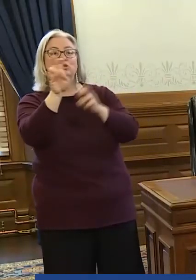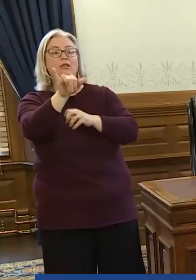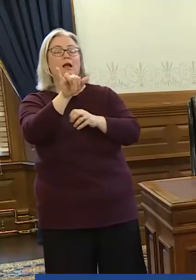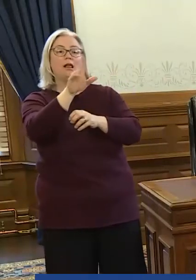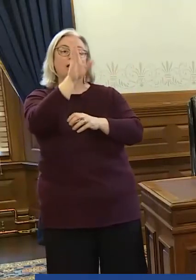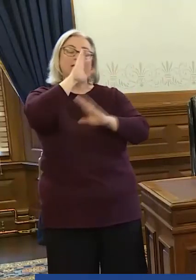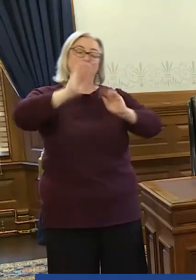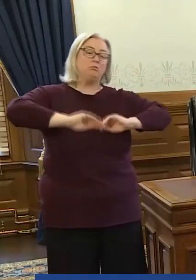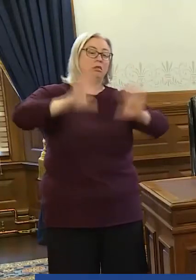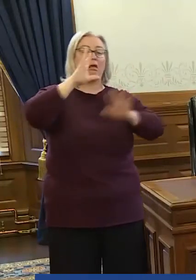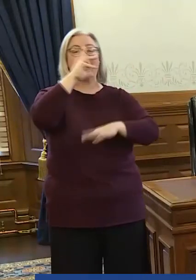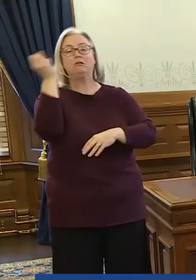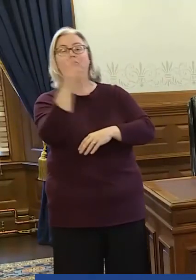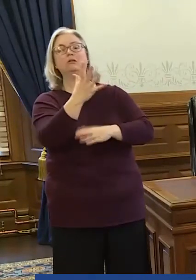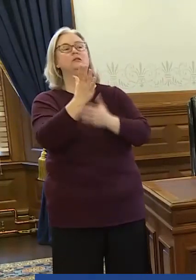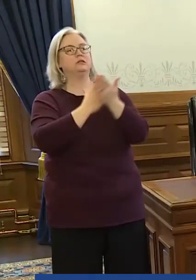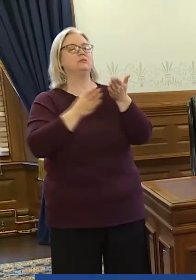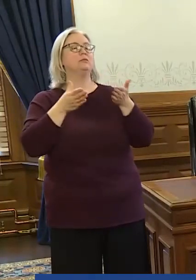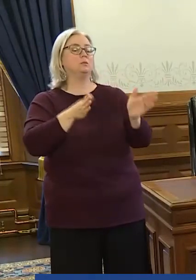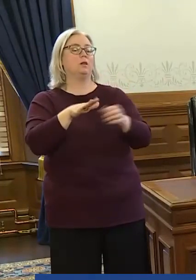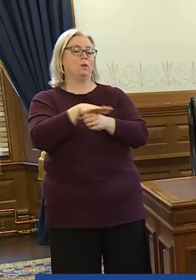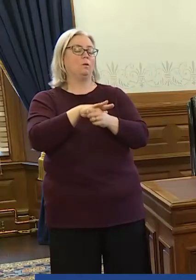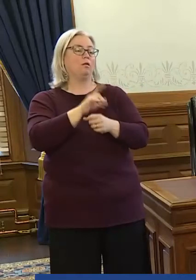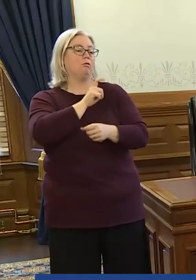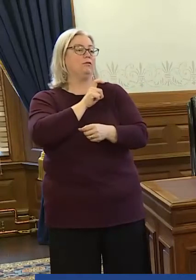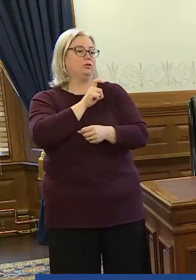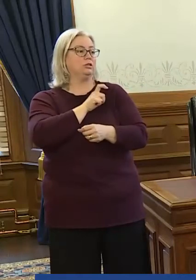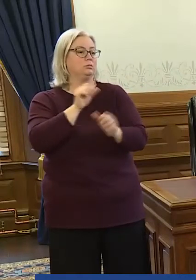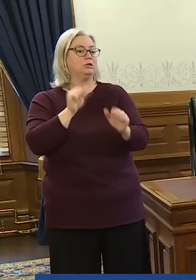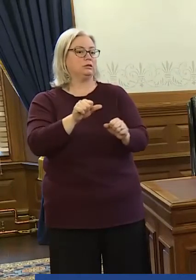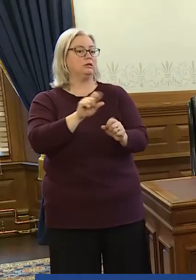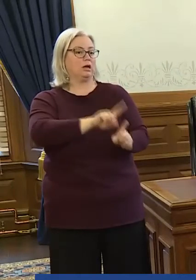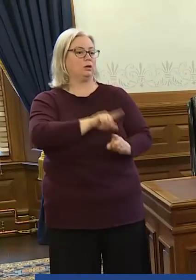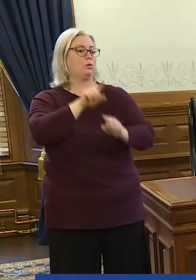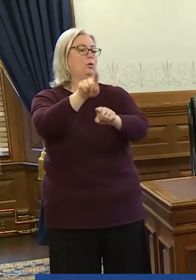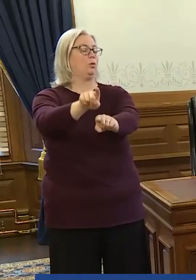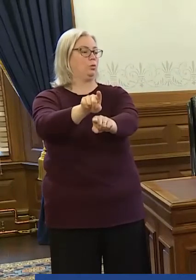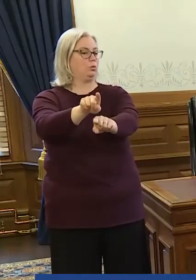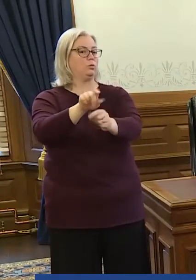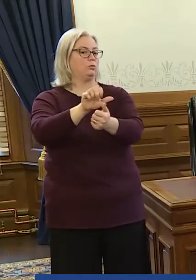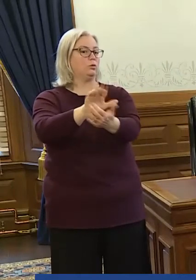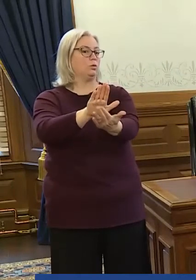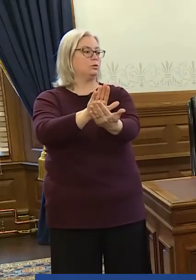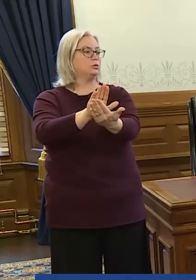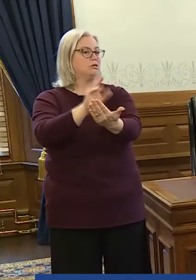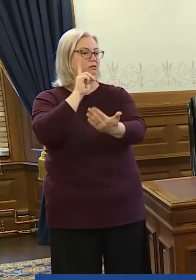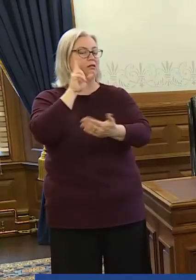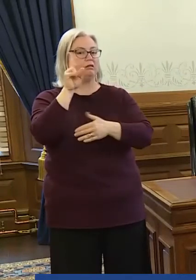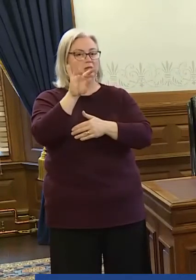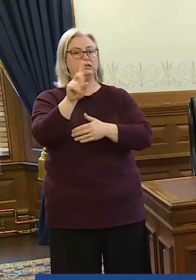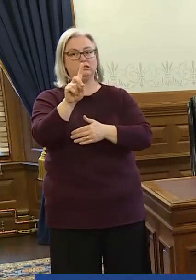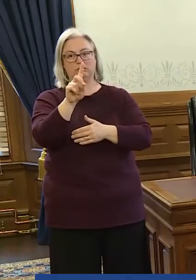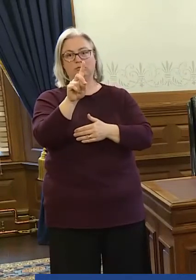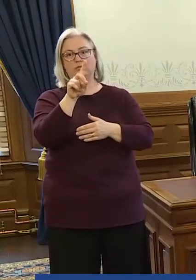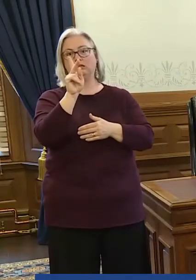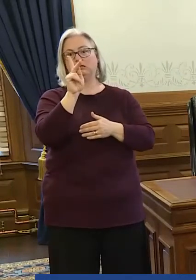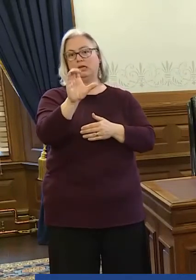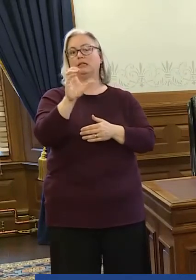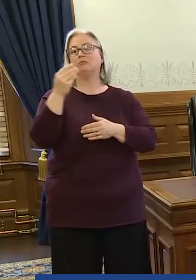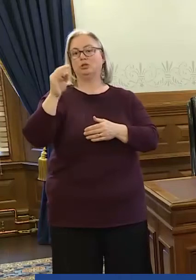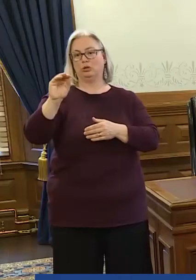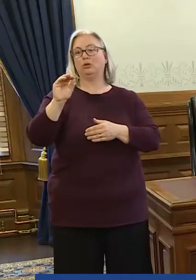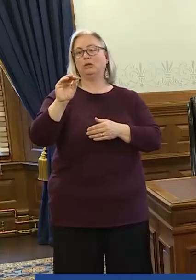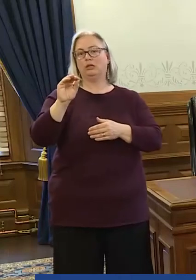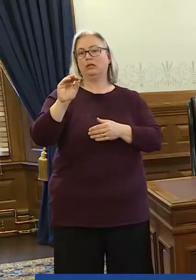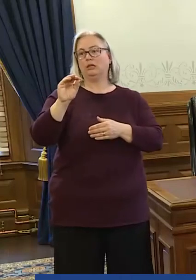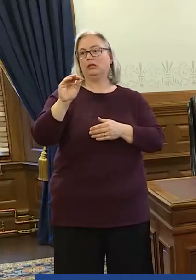and there are ways local law enforcement can go in. I think they've done that in Kansas City, Missouri,